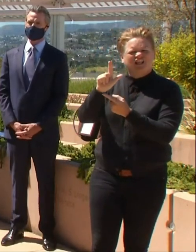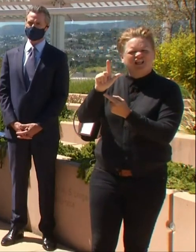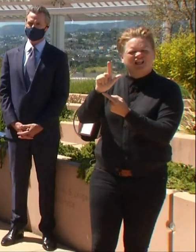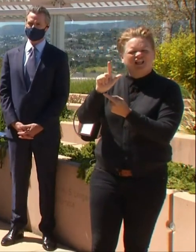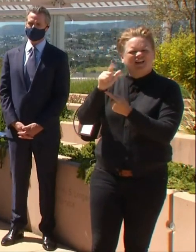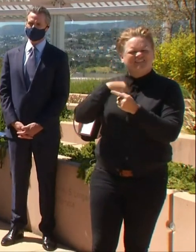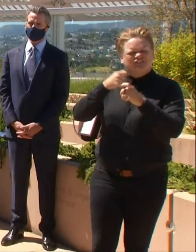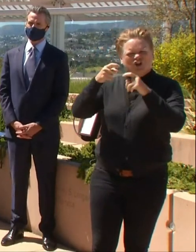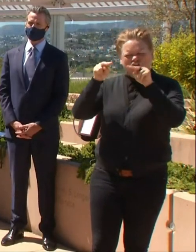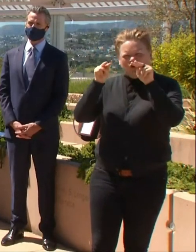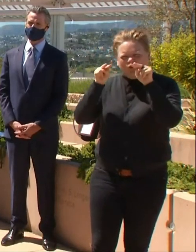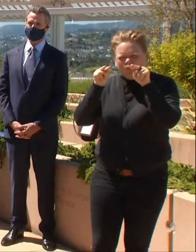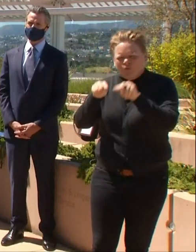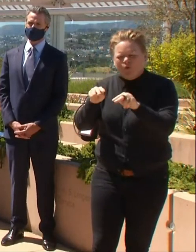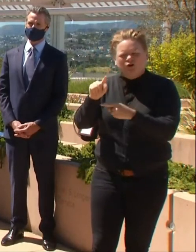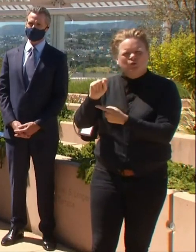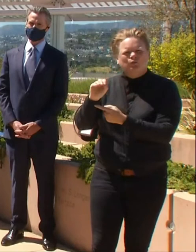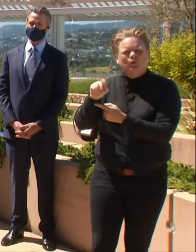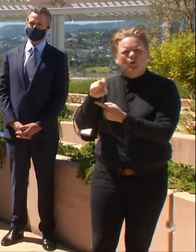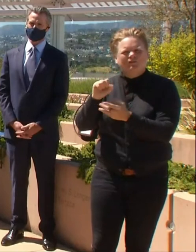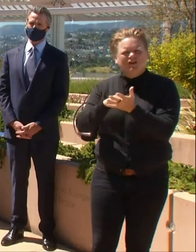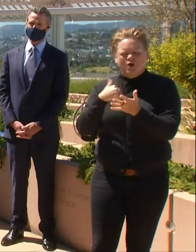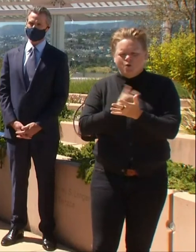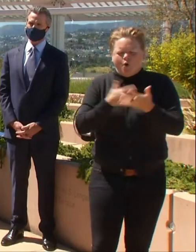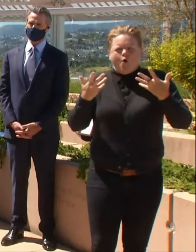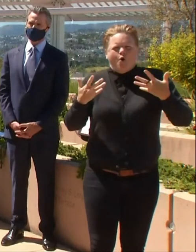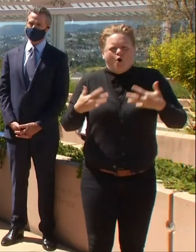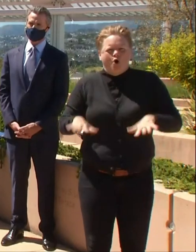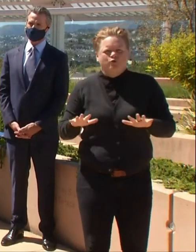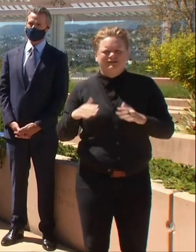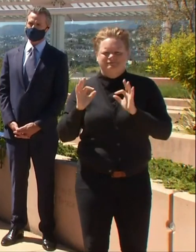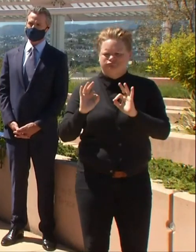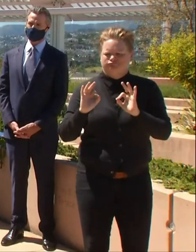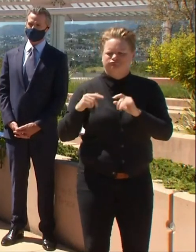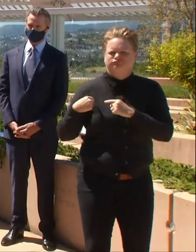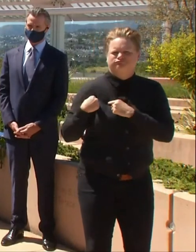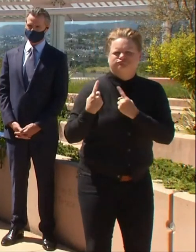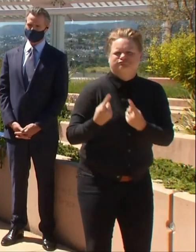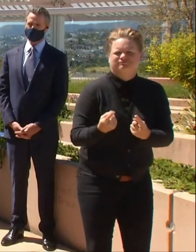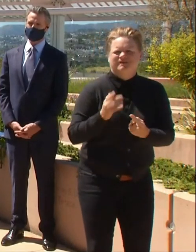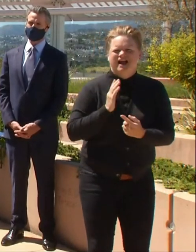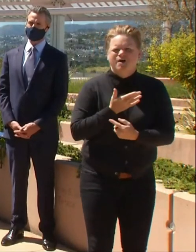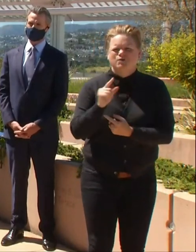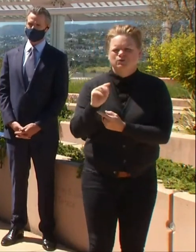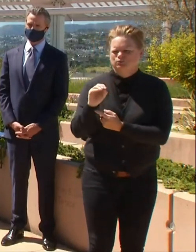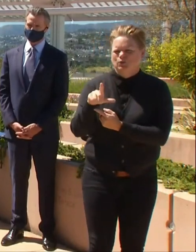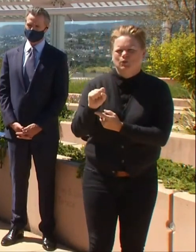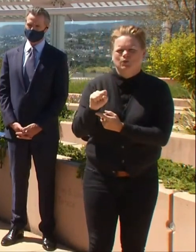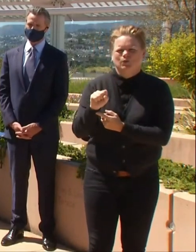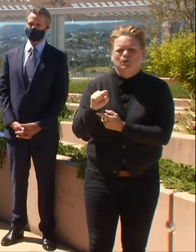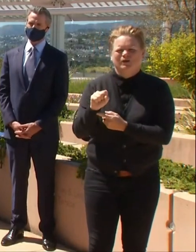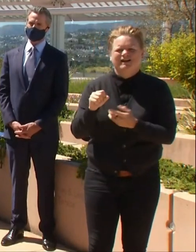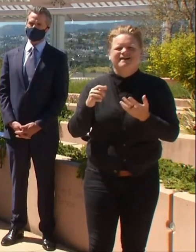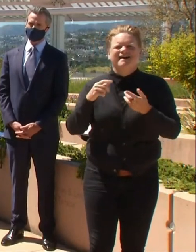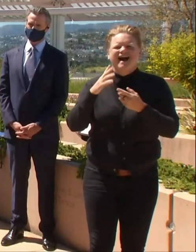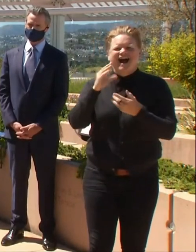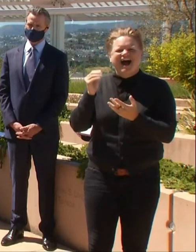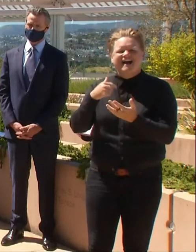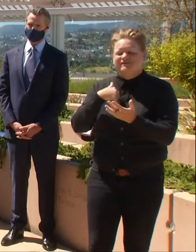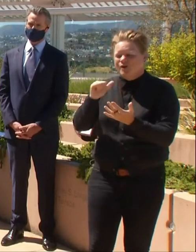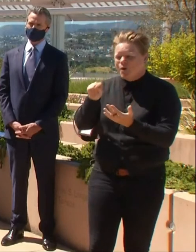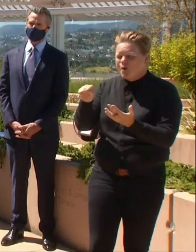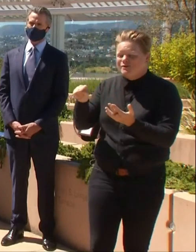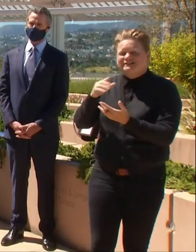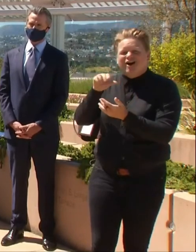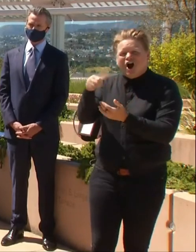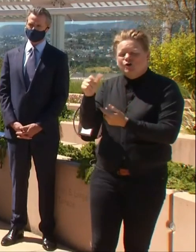might change. And we have tools that I think are underutilized, like gun violence restraining orders. We can use those more. If more people knew about them, used them the way they were